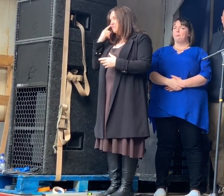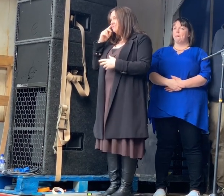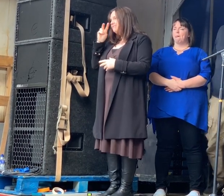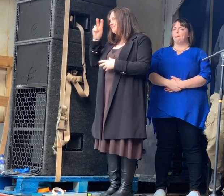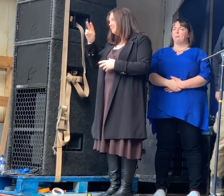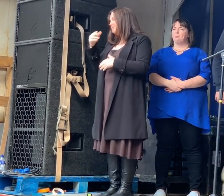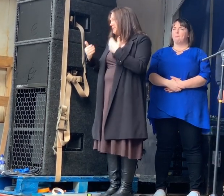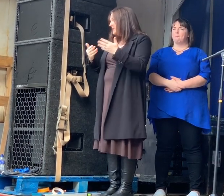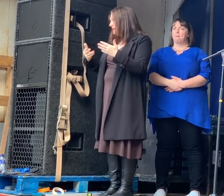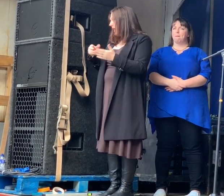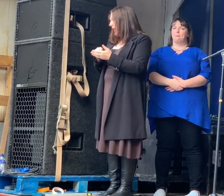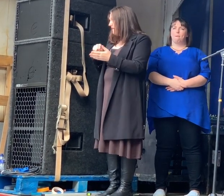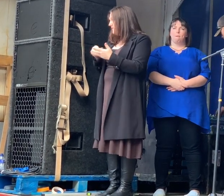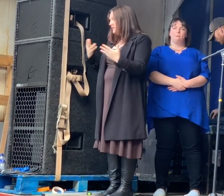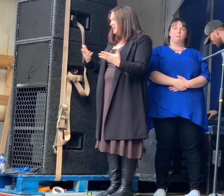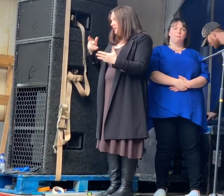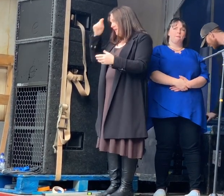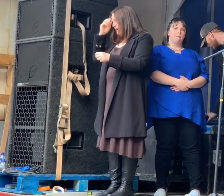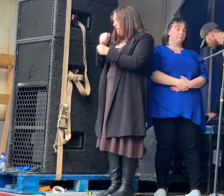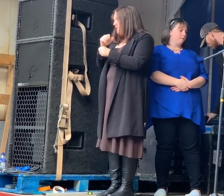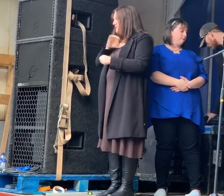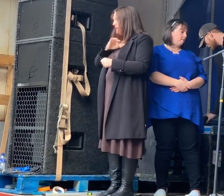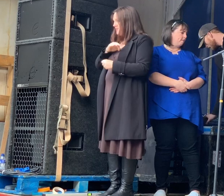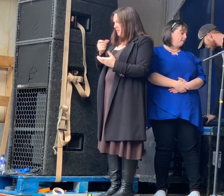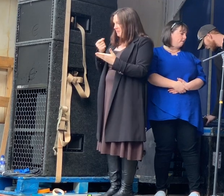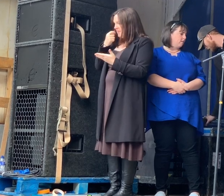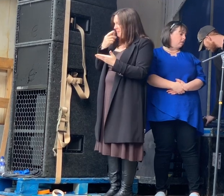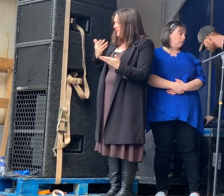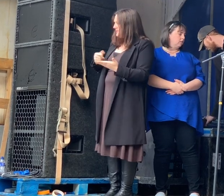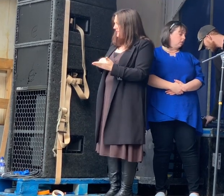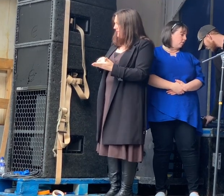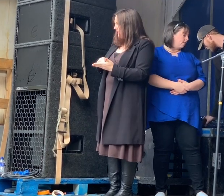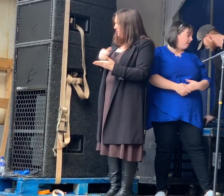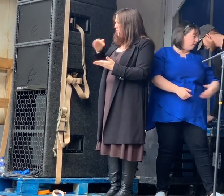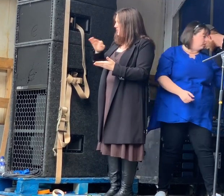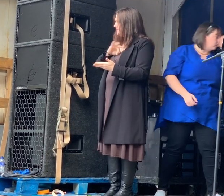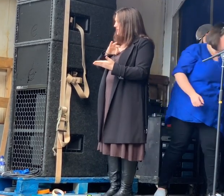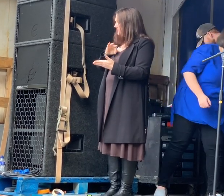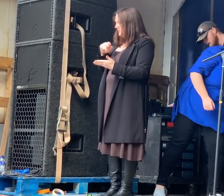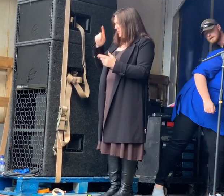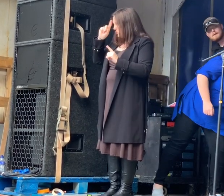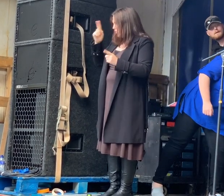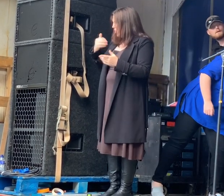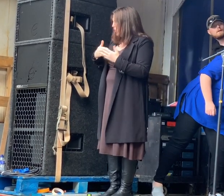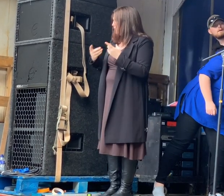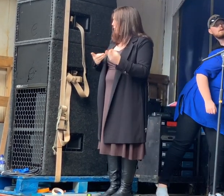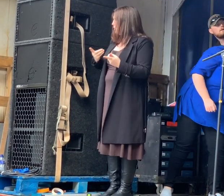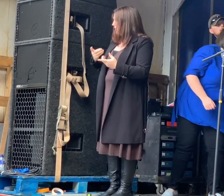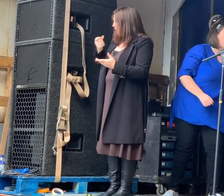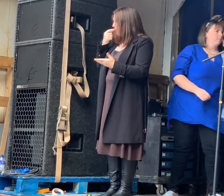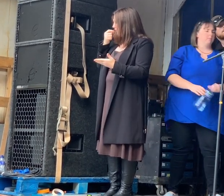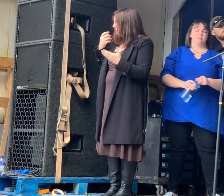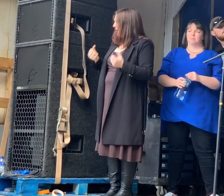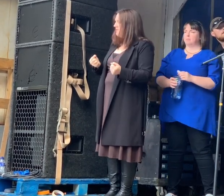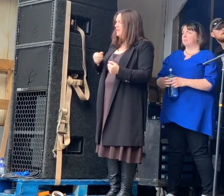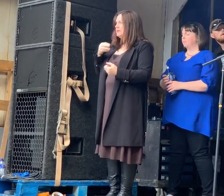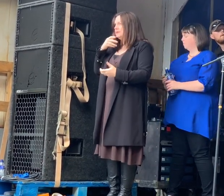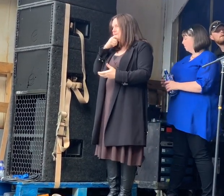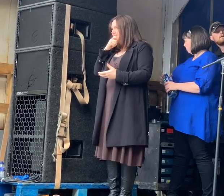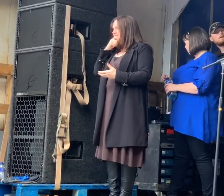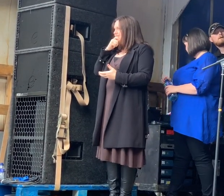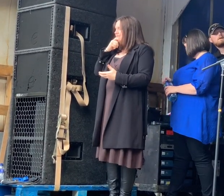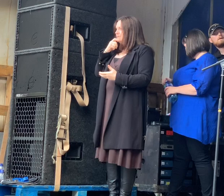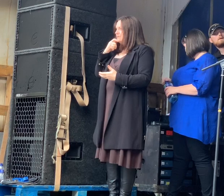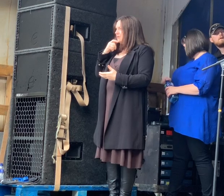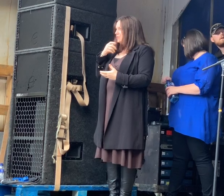of them. And no one knows what they're about to do. They are too afraid and ashamed to tell anyone. So they'll risk their health